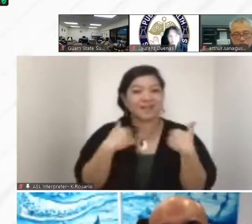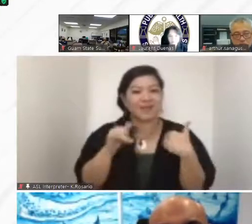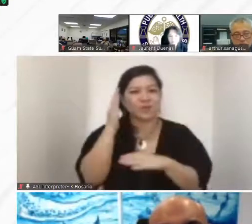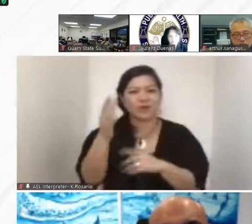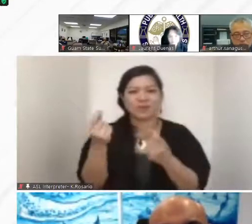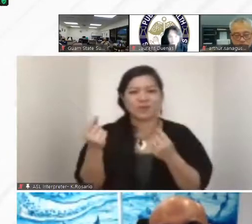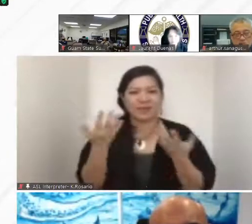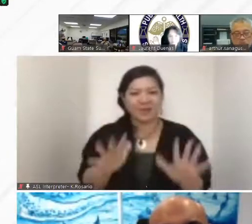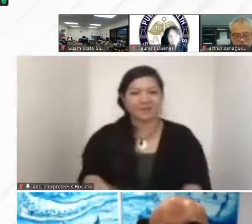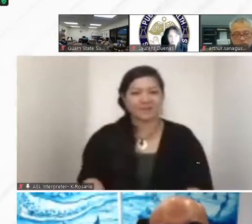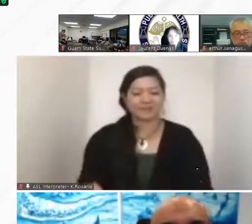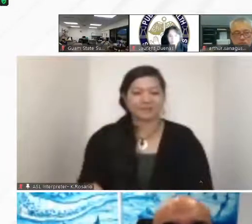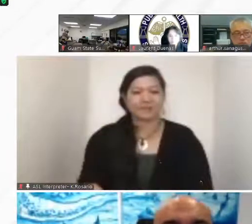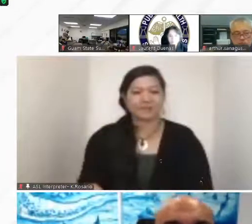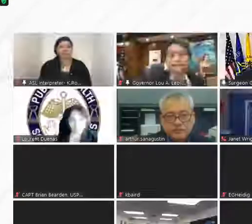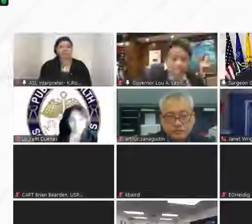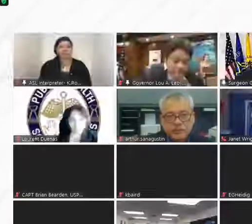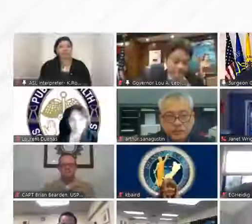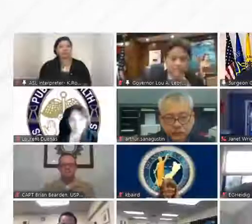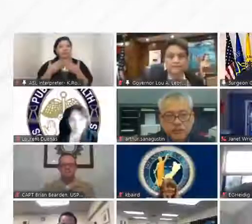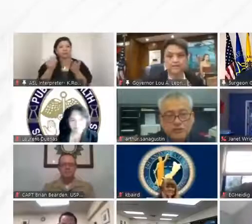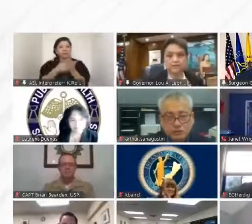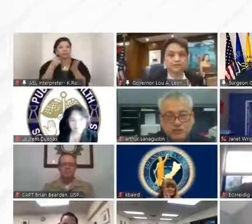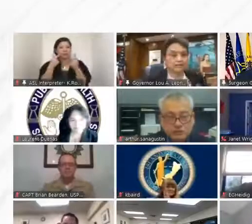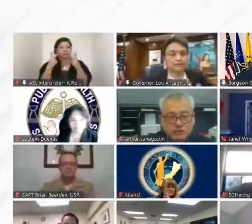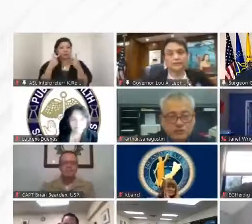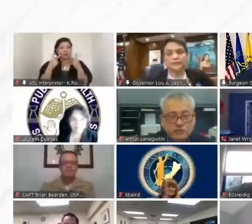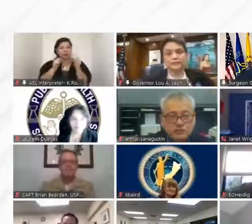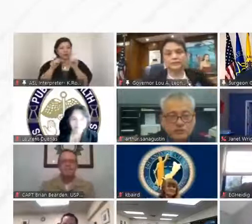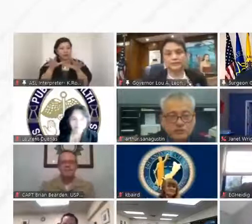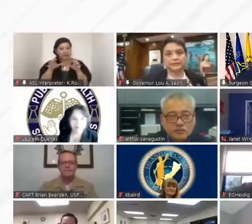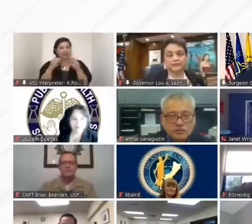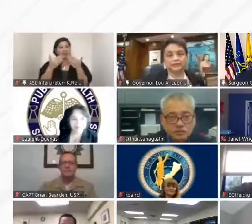it done. Thank you again, and to our viewing audience online,